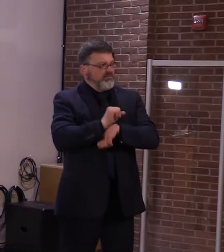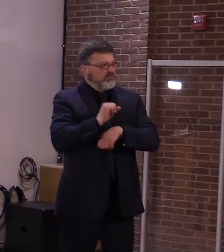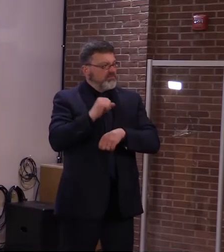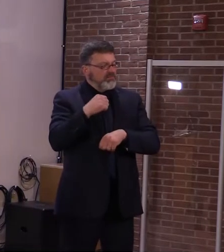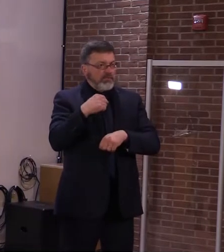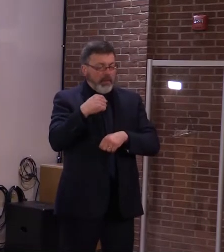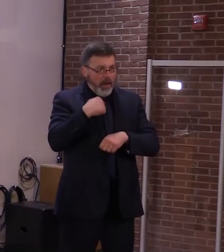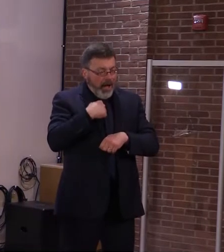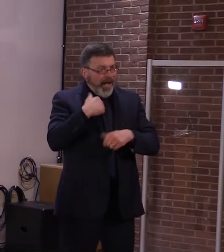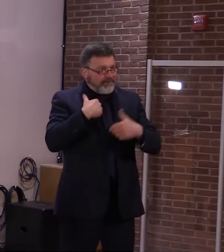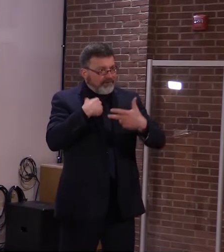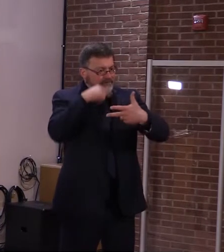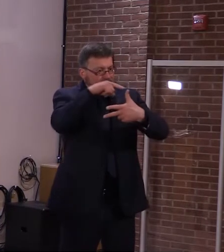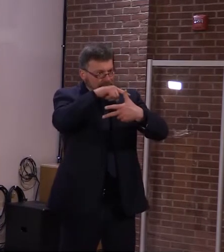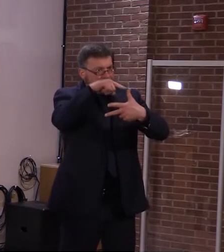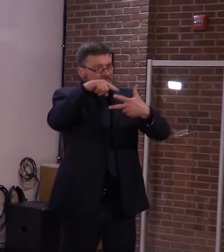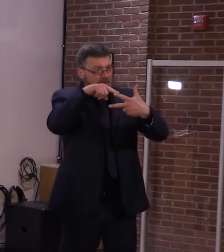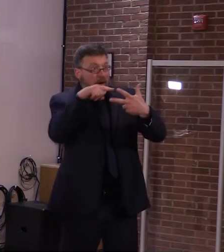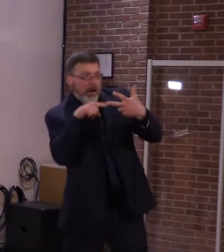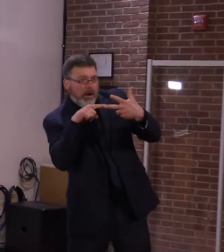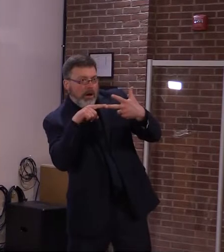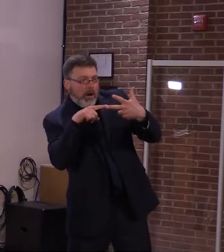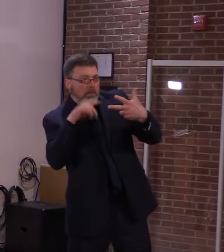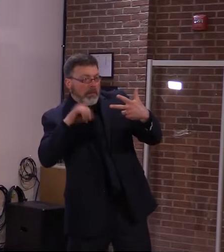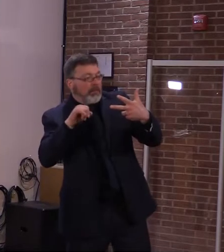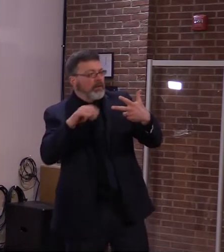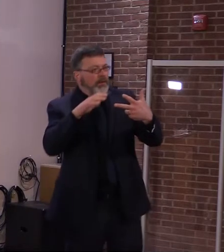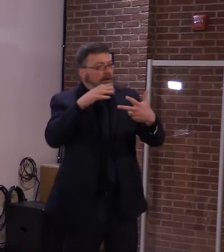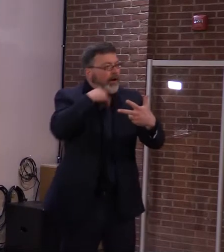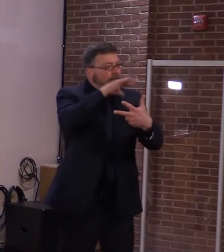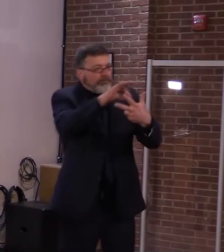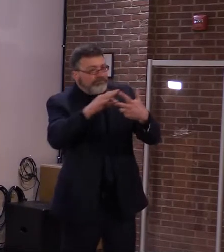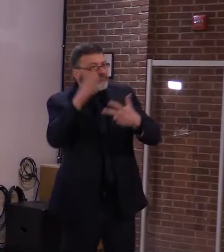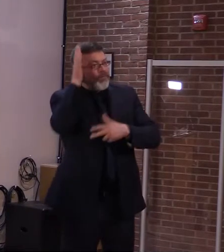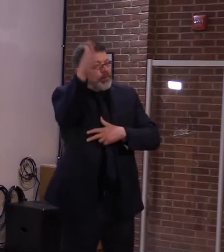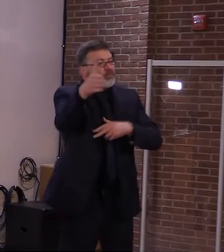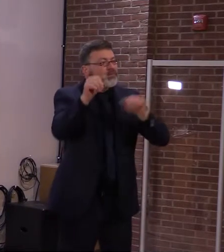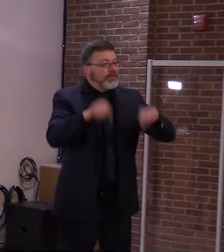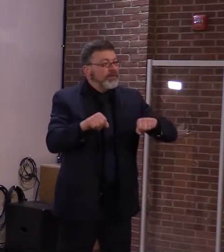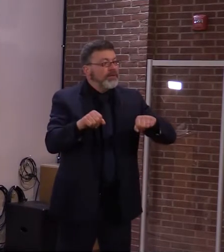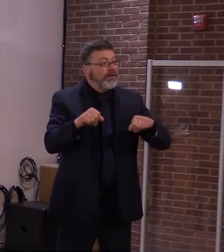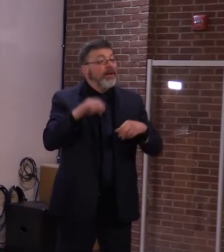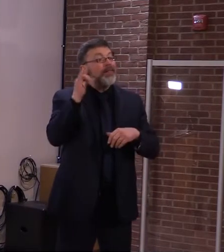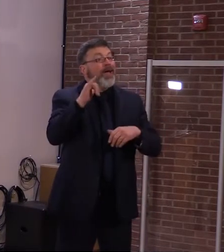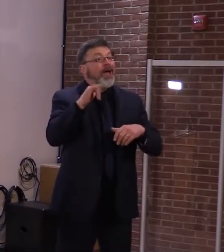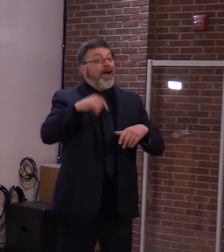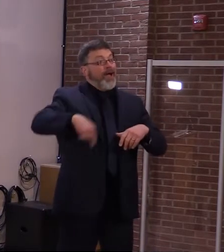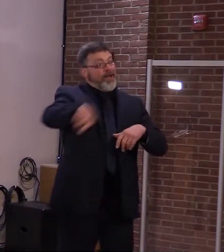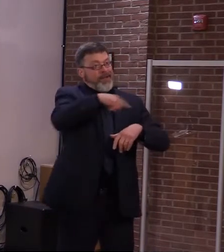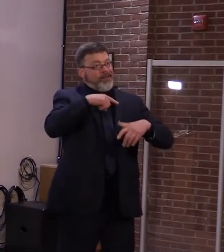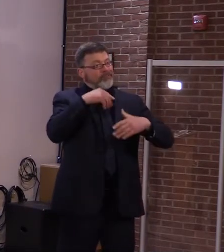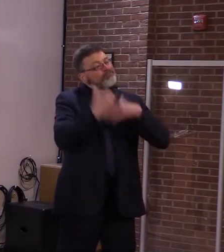effective, and will allow us to do many of the things we've missed over the last 14 months.